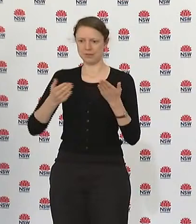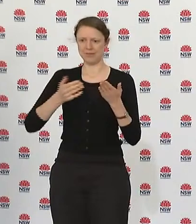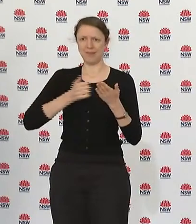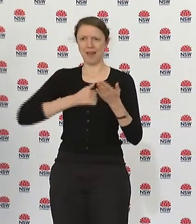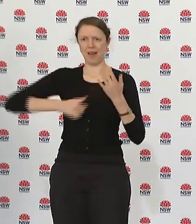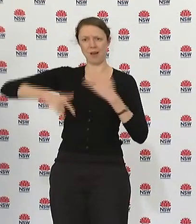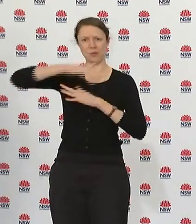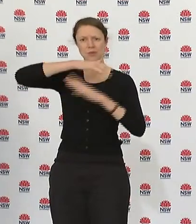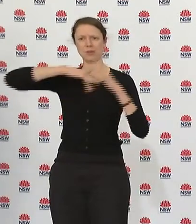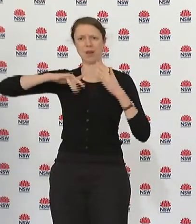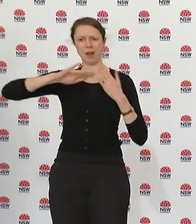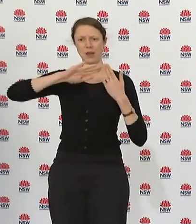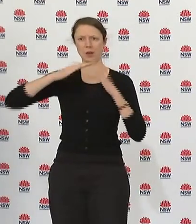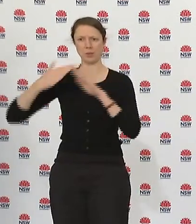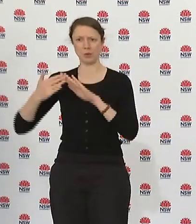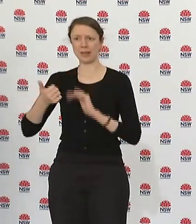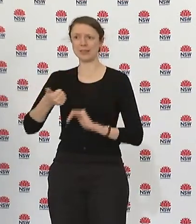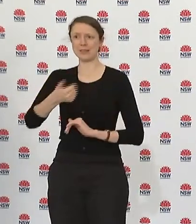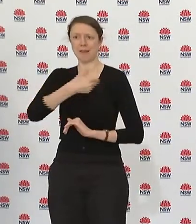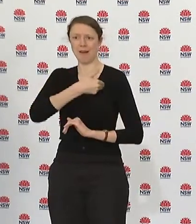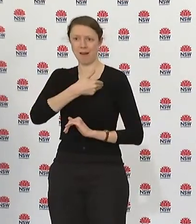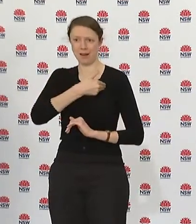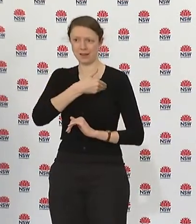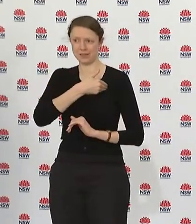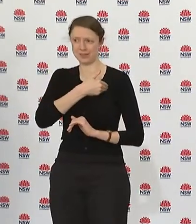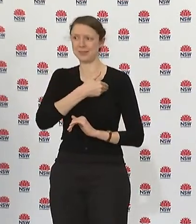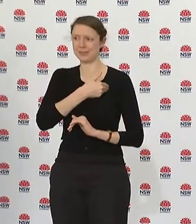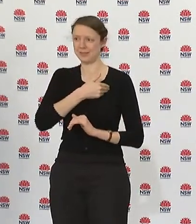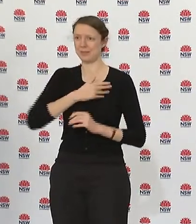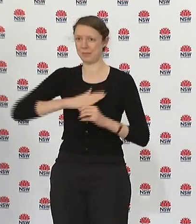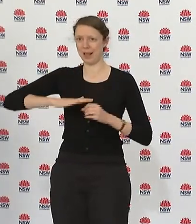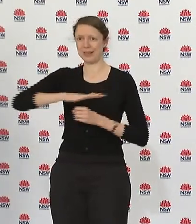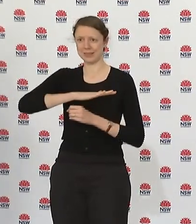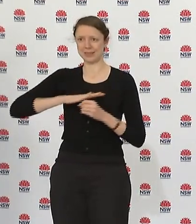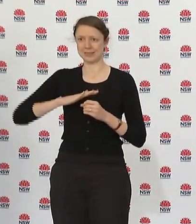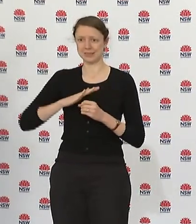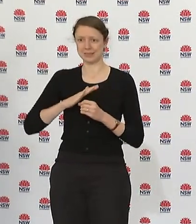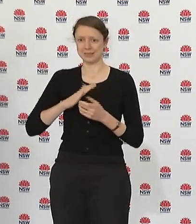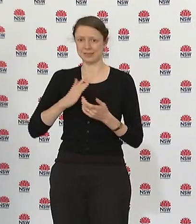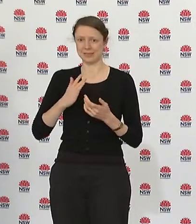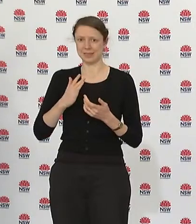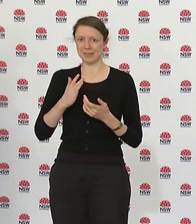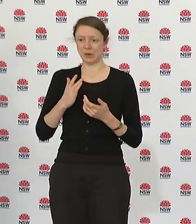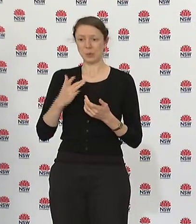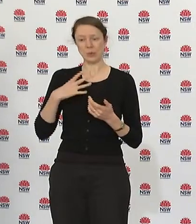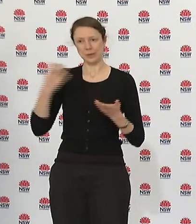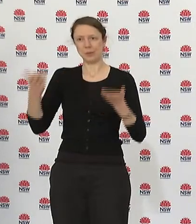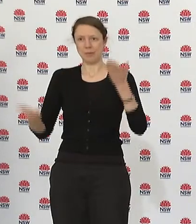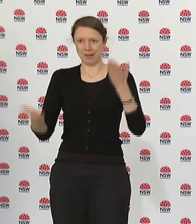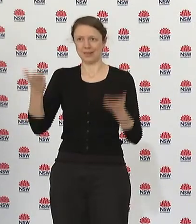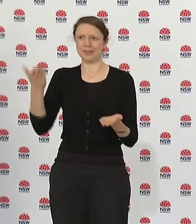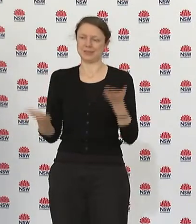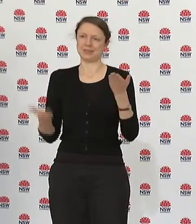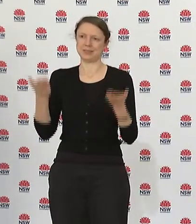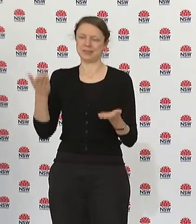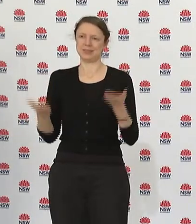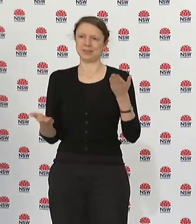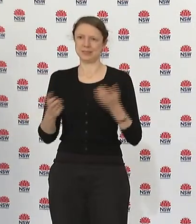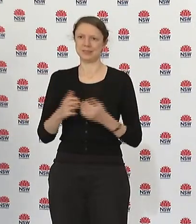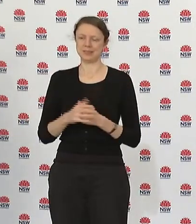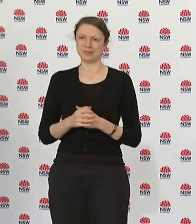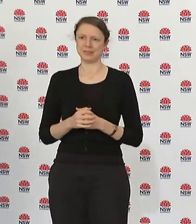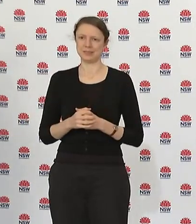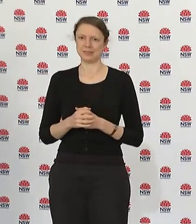to what you do in... We're locked in our homes at the moment. ...as a 1 in 100 year pandemic, and that's part of the balance. And I think that the messaging that we're